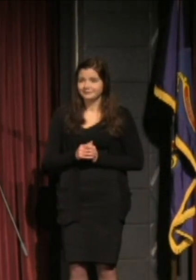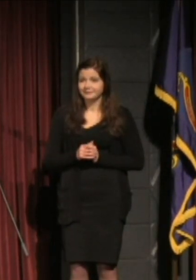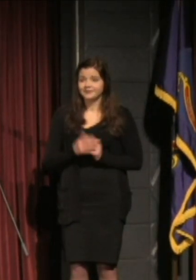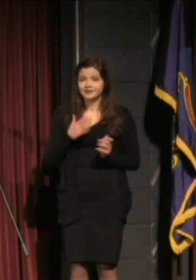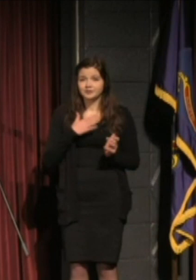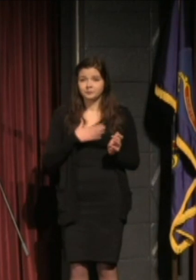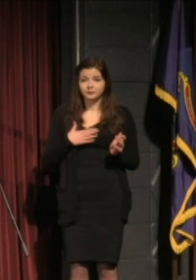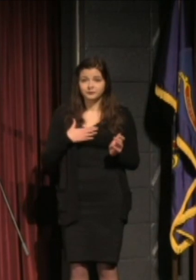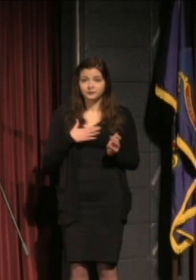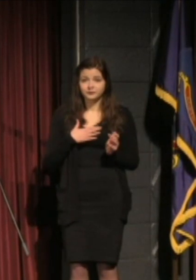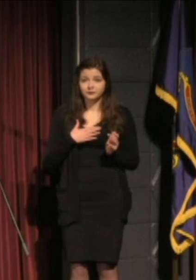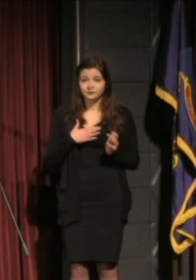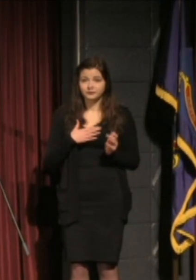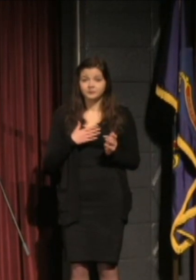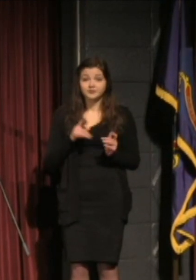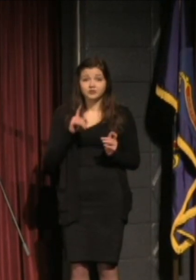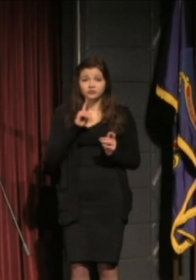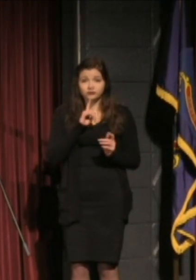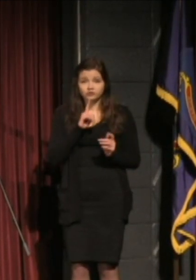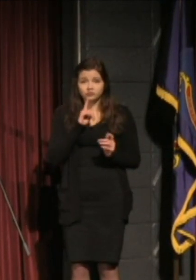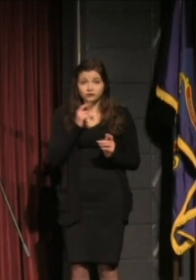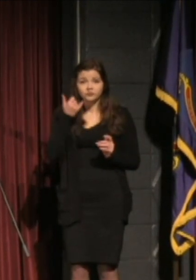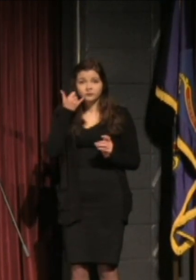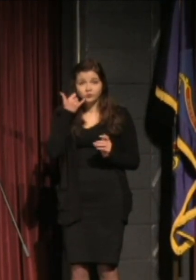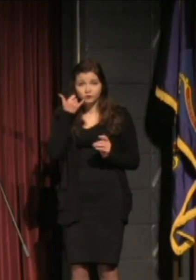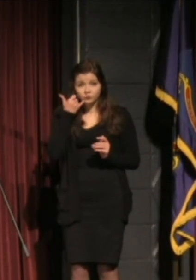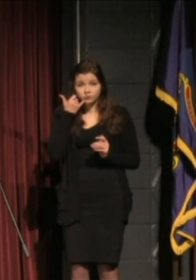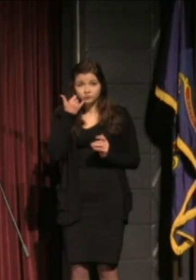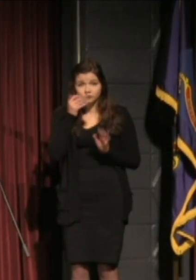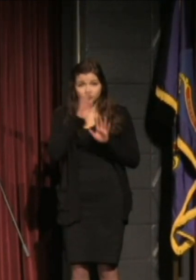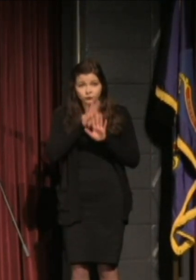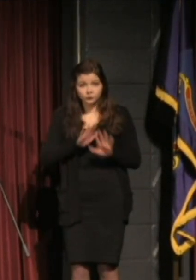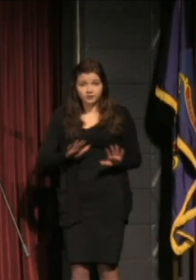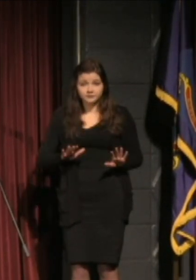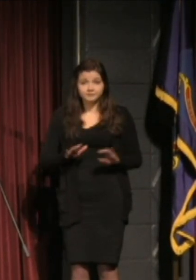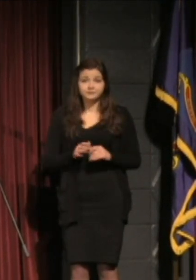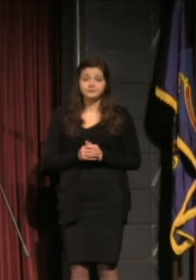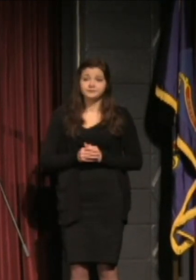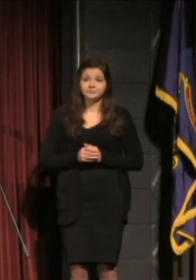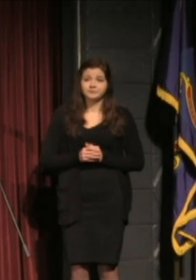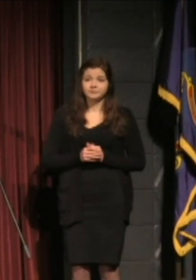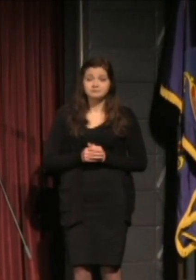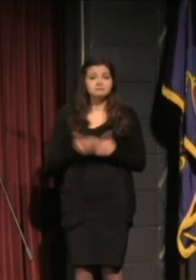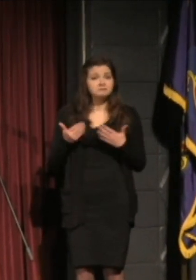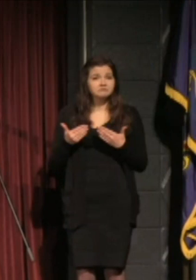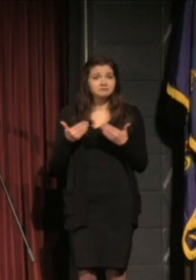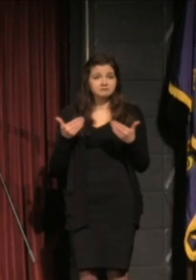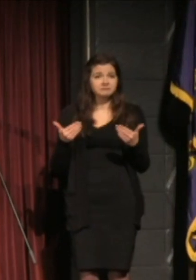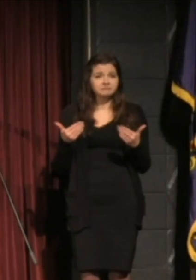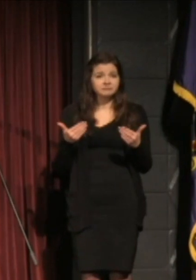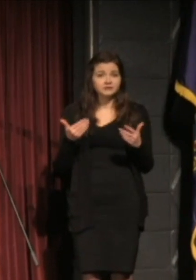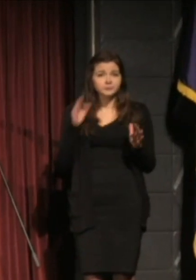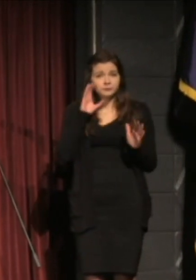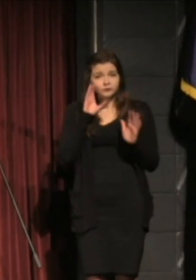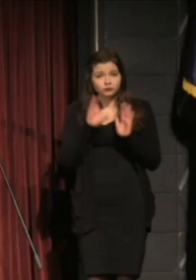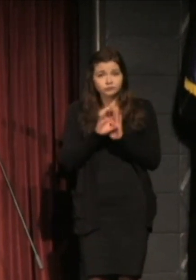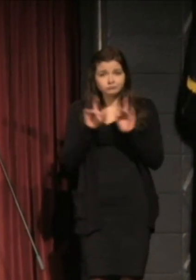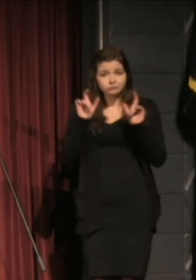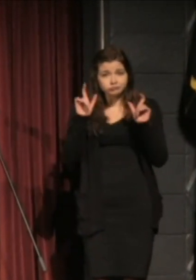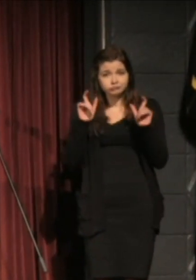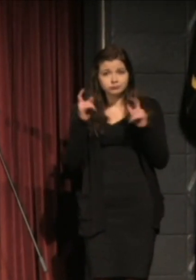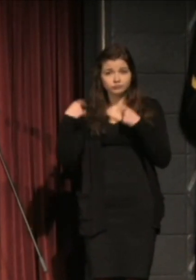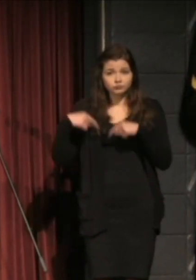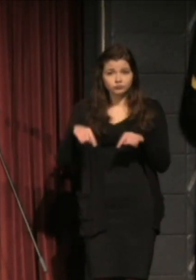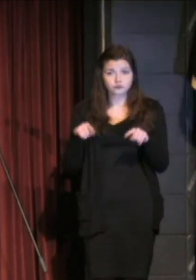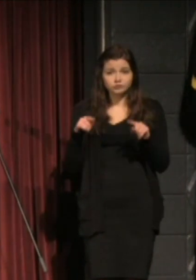Please be sure that your cell phone is in silent mode, but feel free to take photographs during the ceremony if